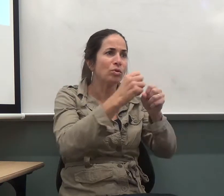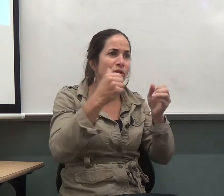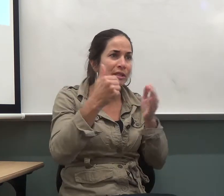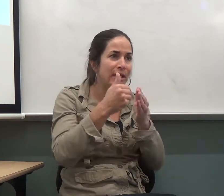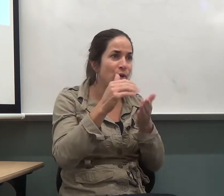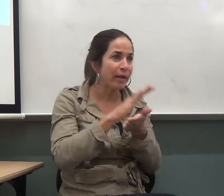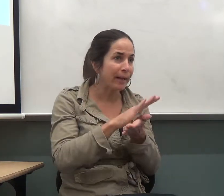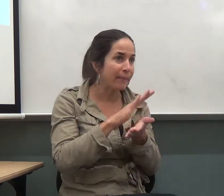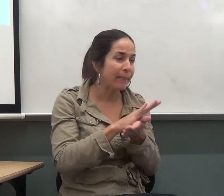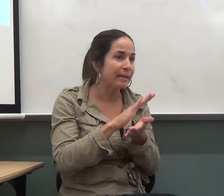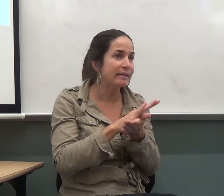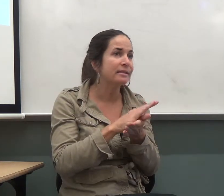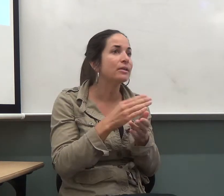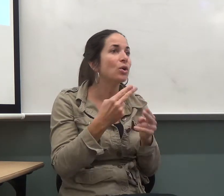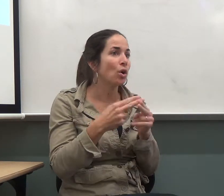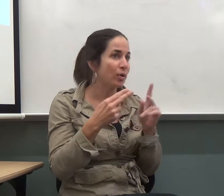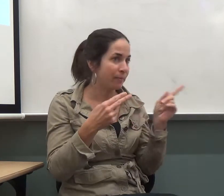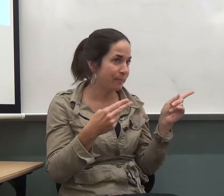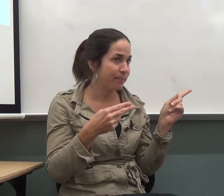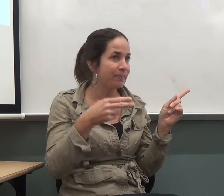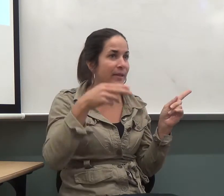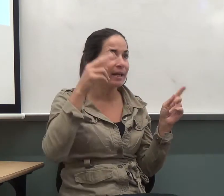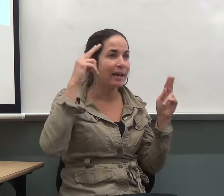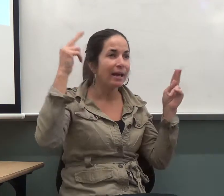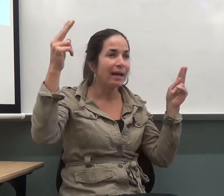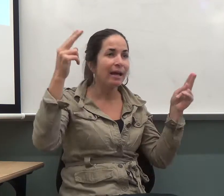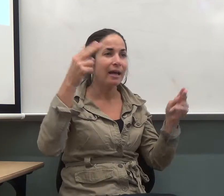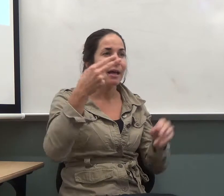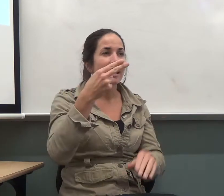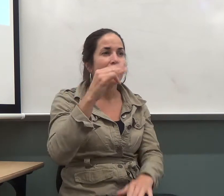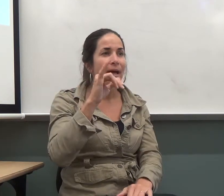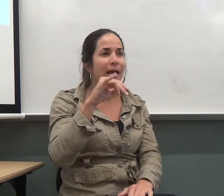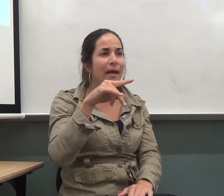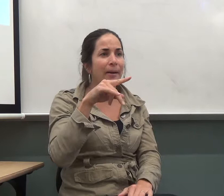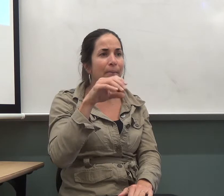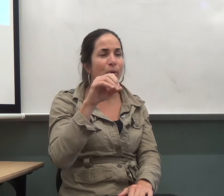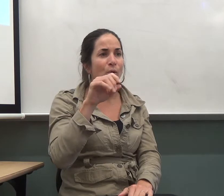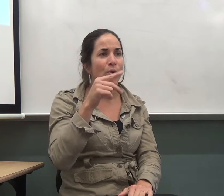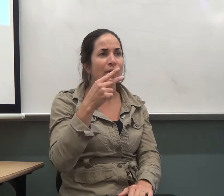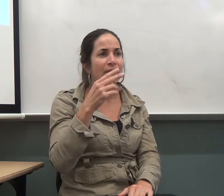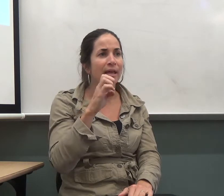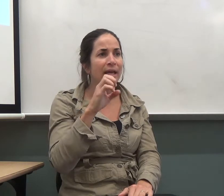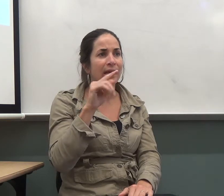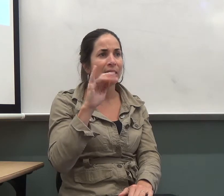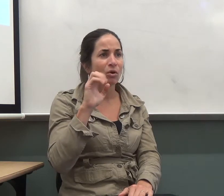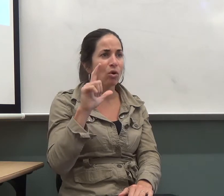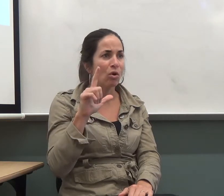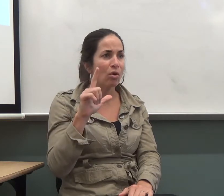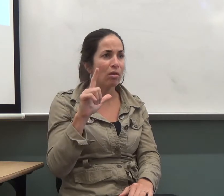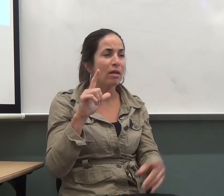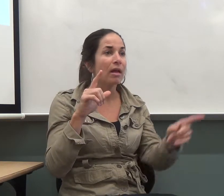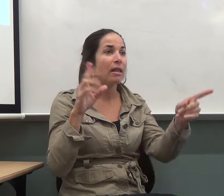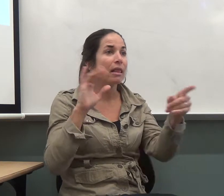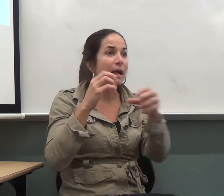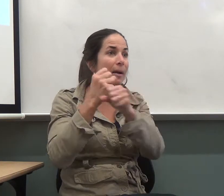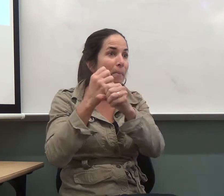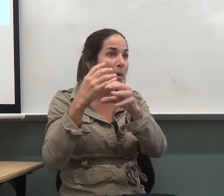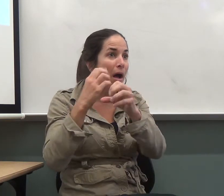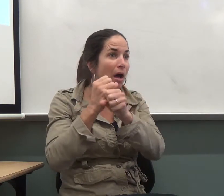it is. Nice. Like a sharpshooter? No, we're going to stop with the shooting thing, okay? Like a bomb? Please, no bombs. Please Yeah. stop.